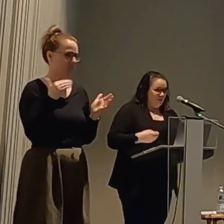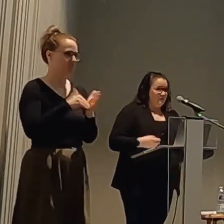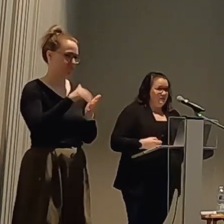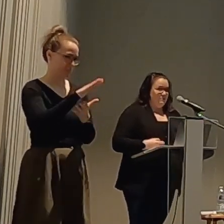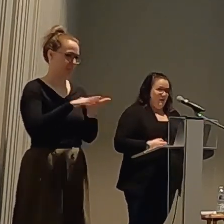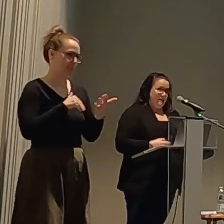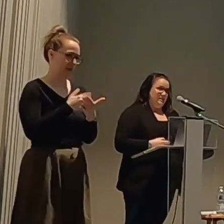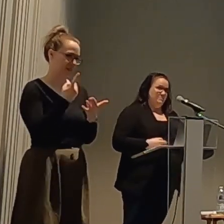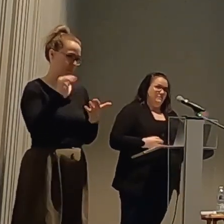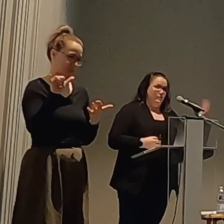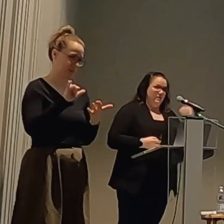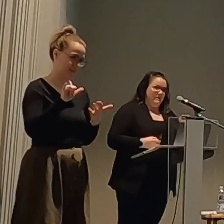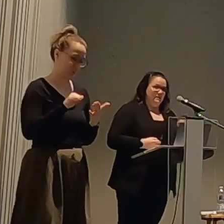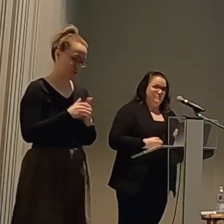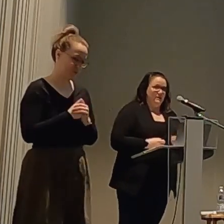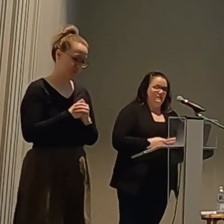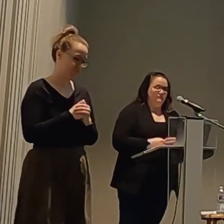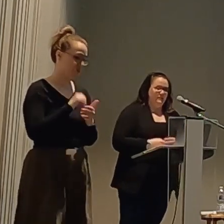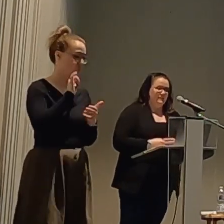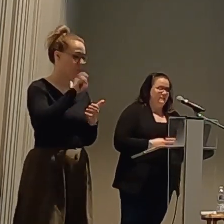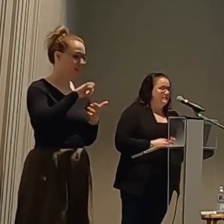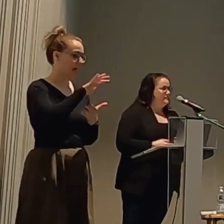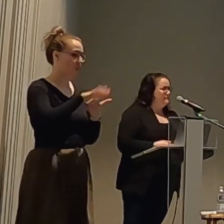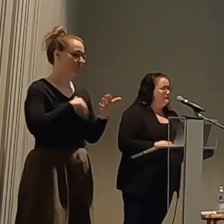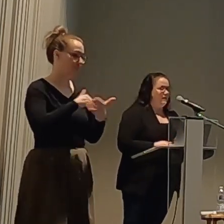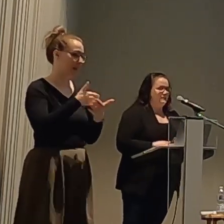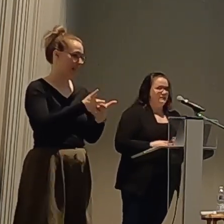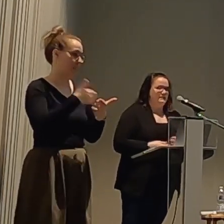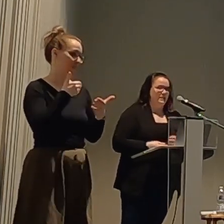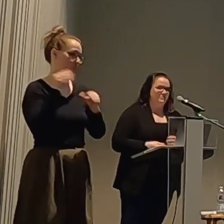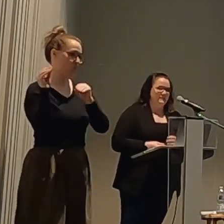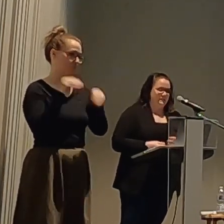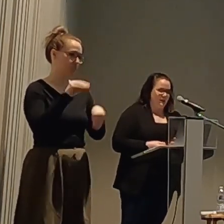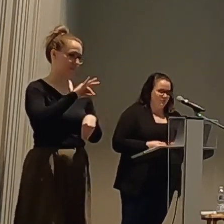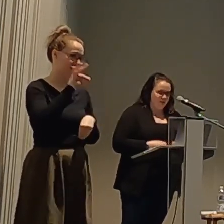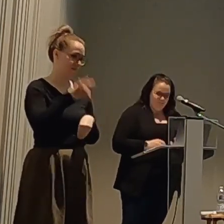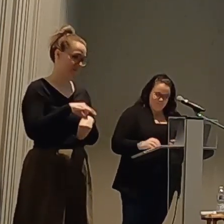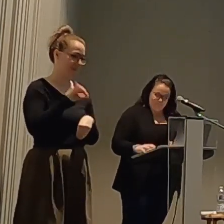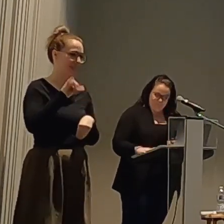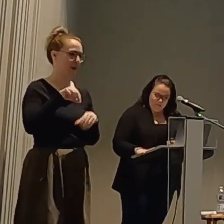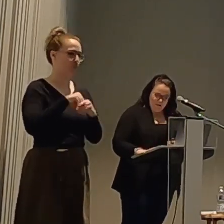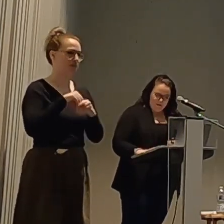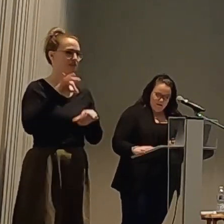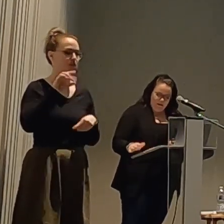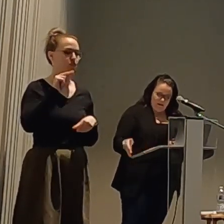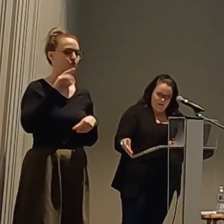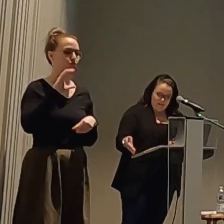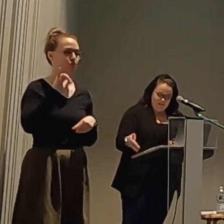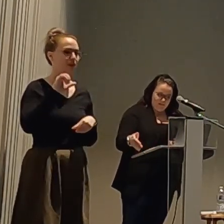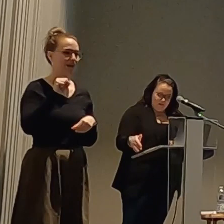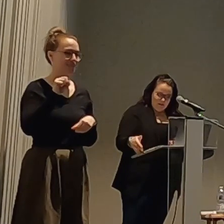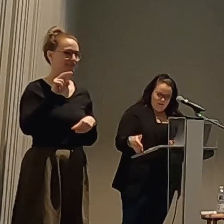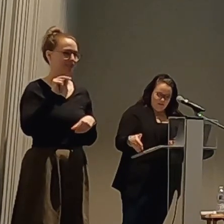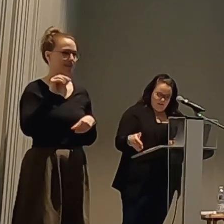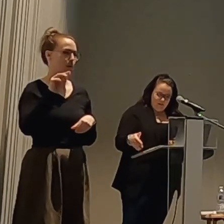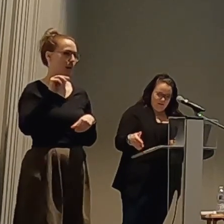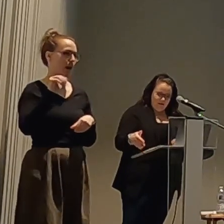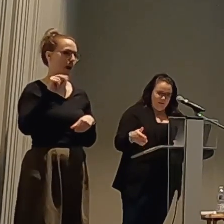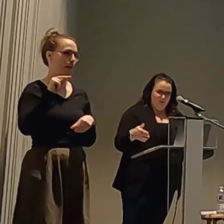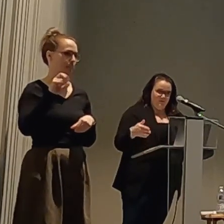So this is the painting before it made its way to Flint. This is in Francis Naumann's gallery. And